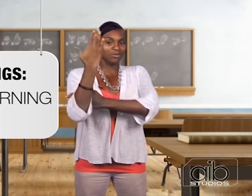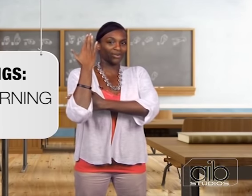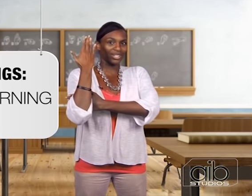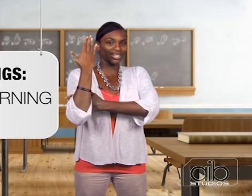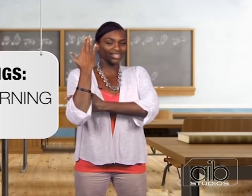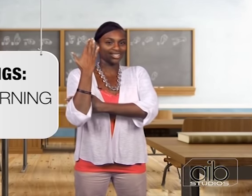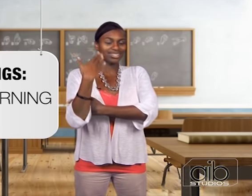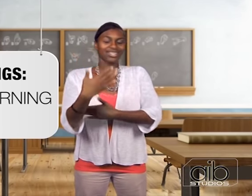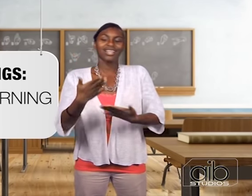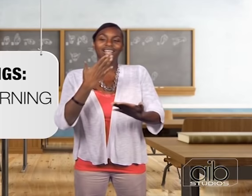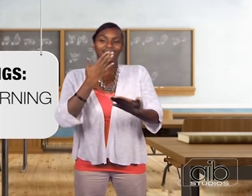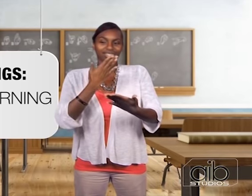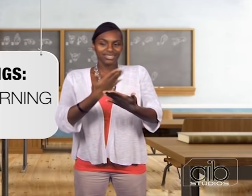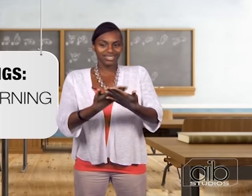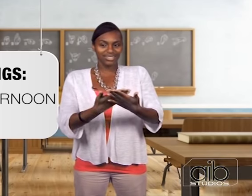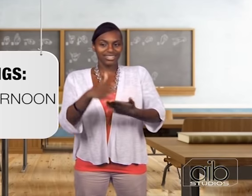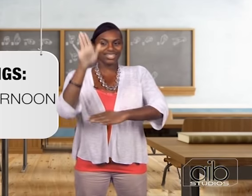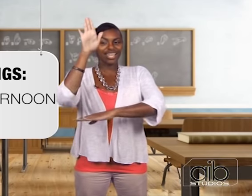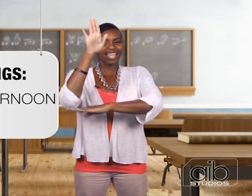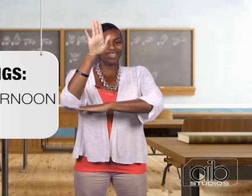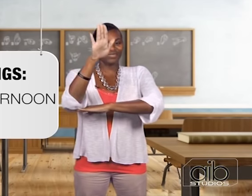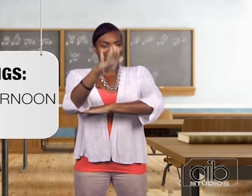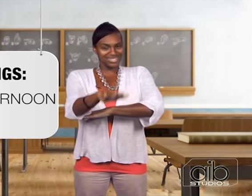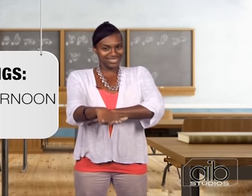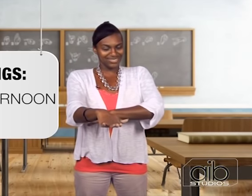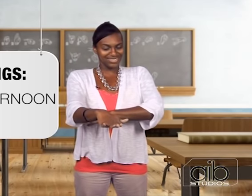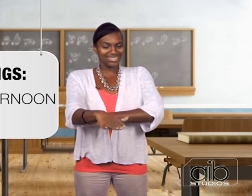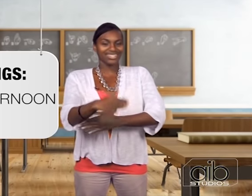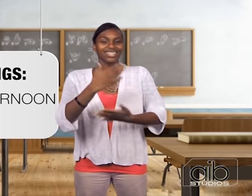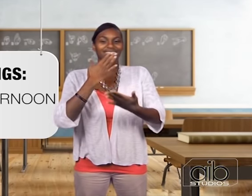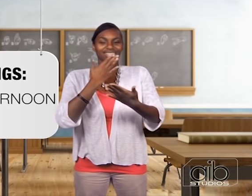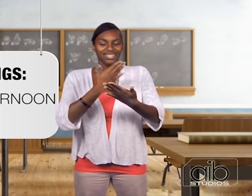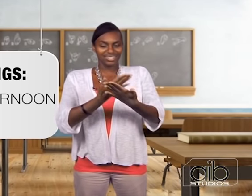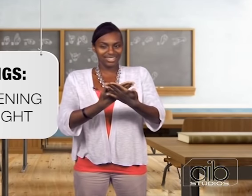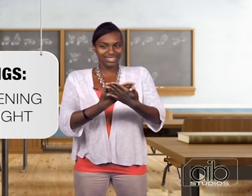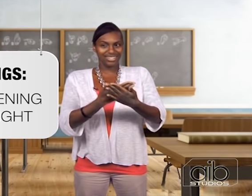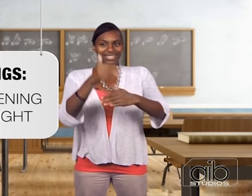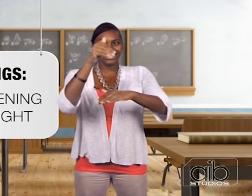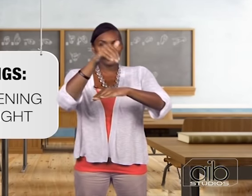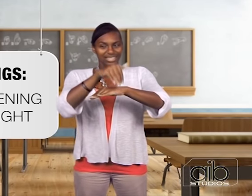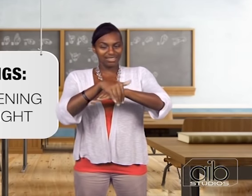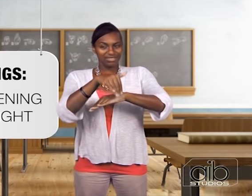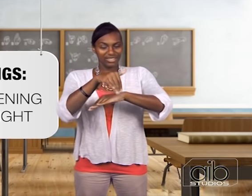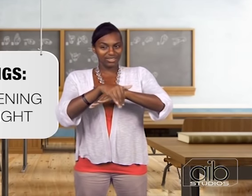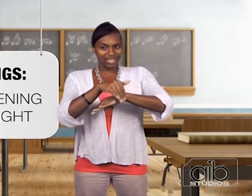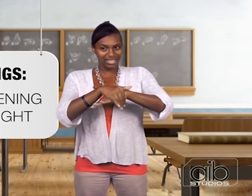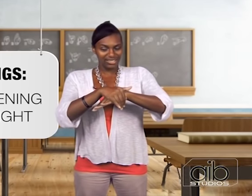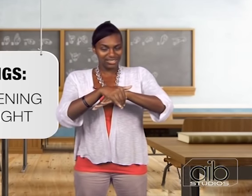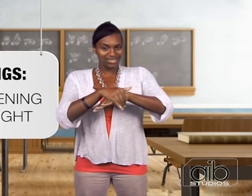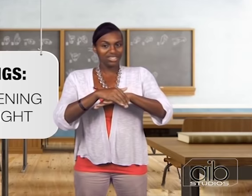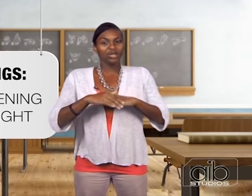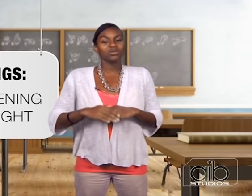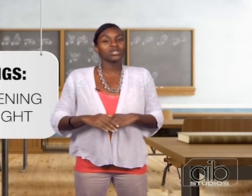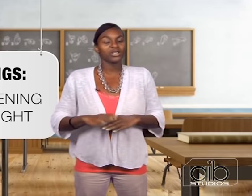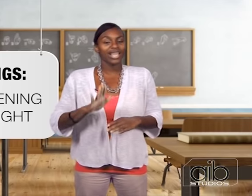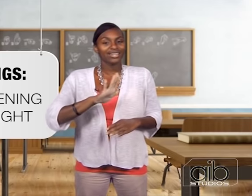morning, good afternoon, good evening or night. We learned how to